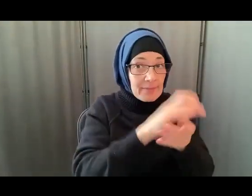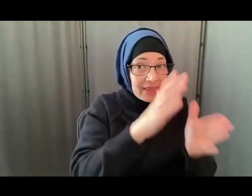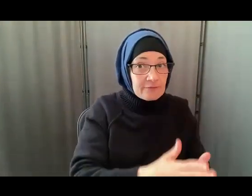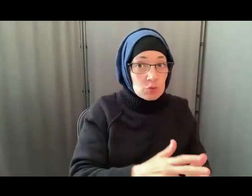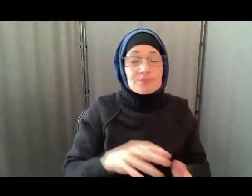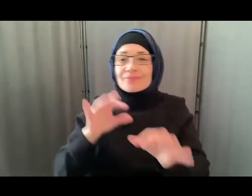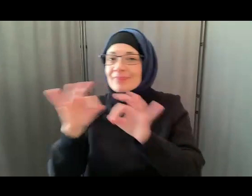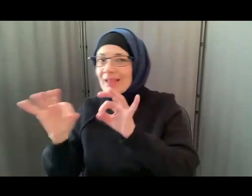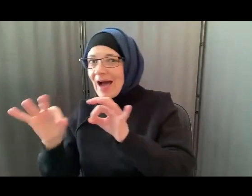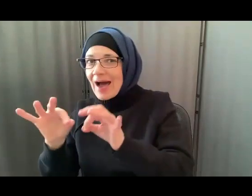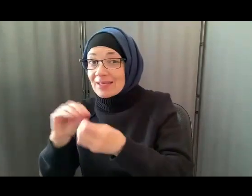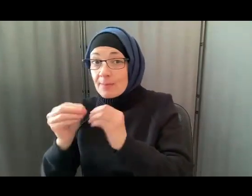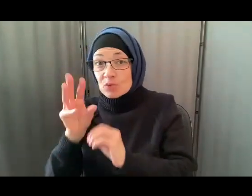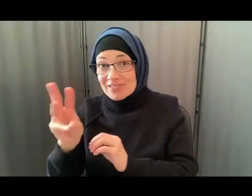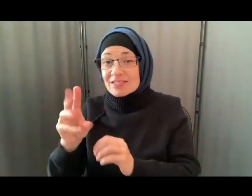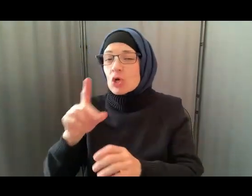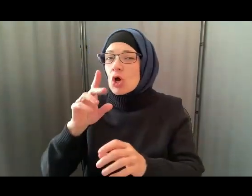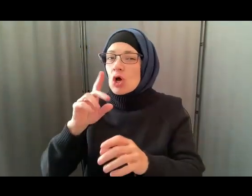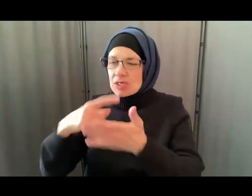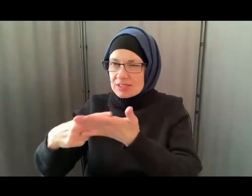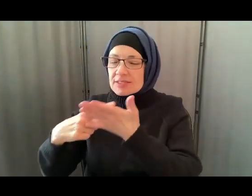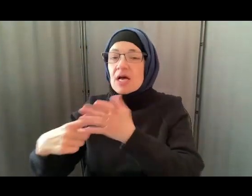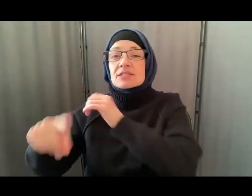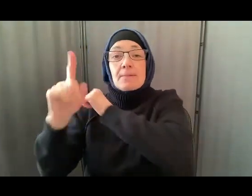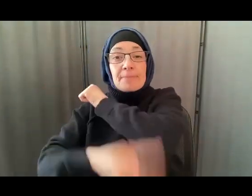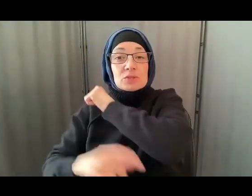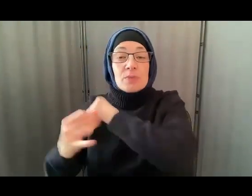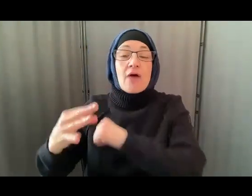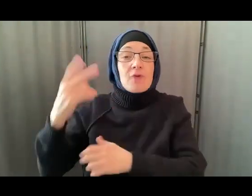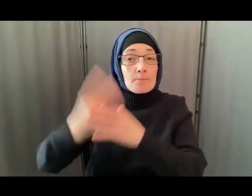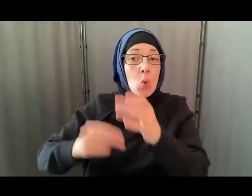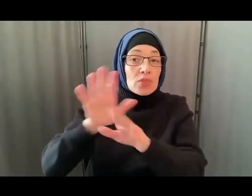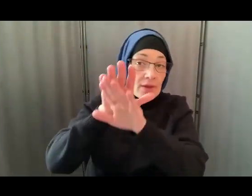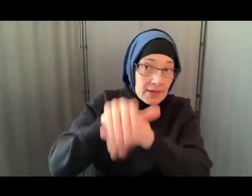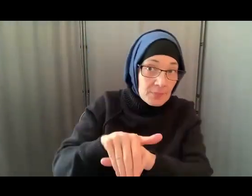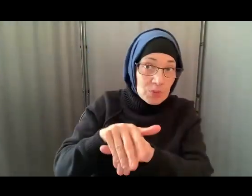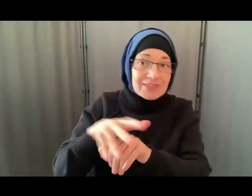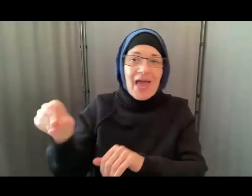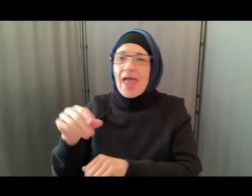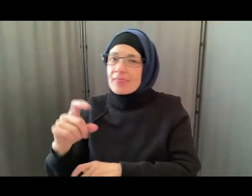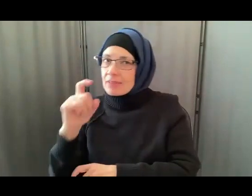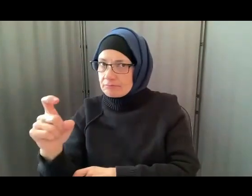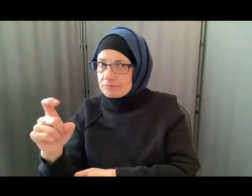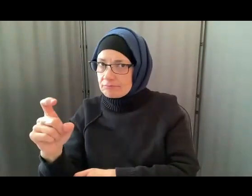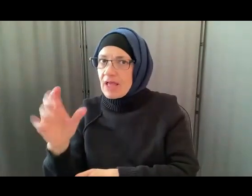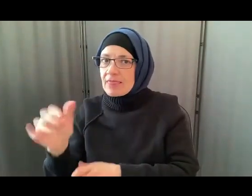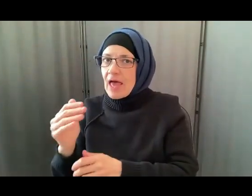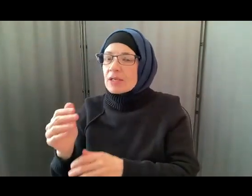both the hypocrites and the polytheists, the idol worshippers, men and